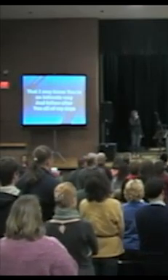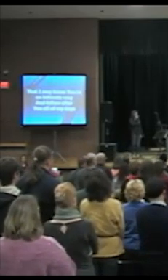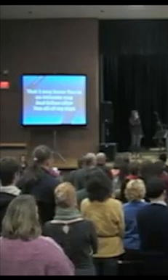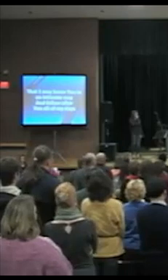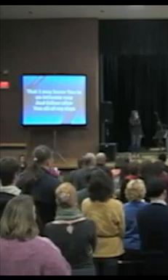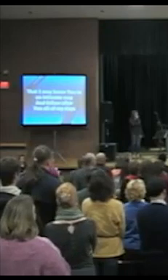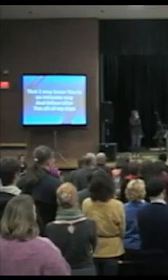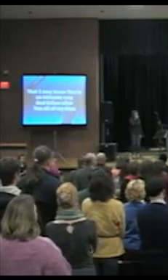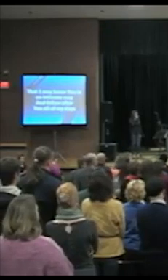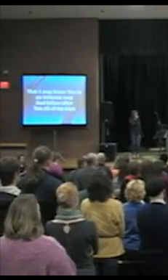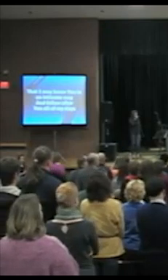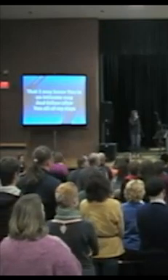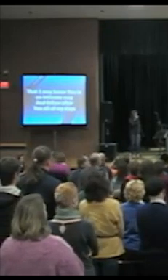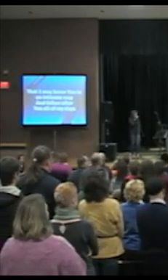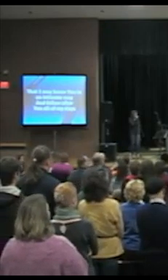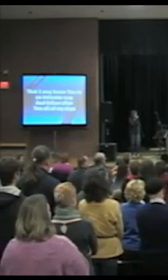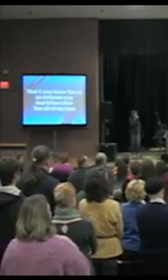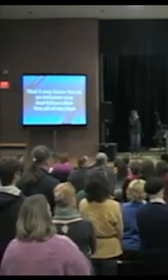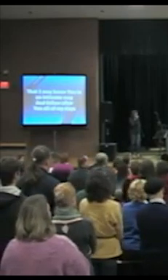days. Single mind.